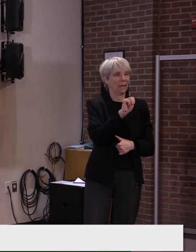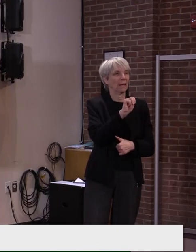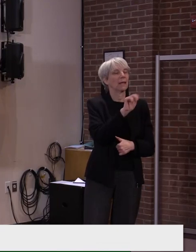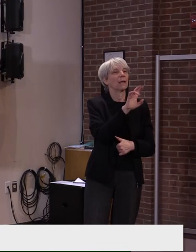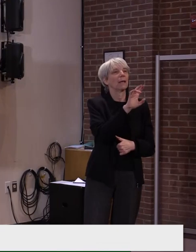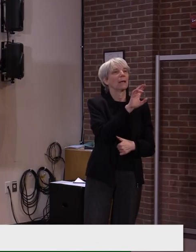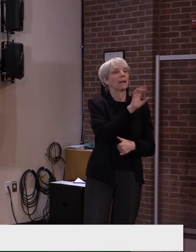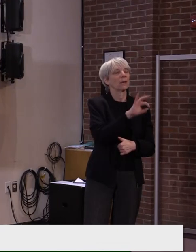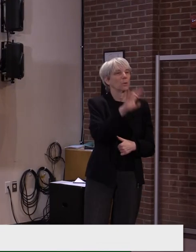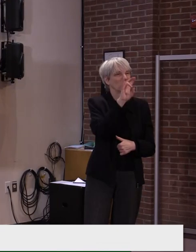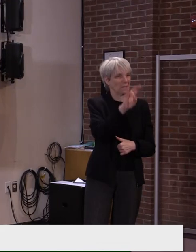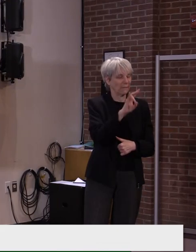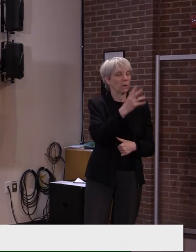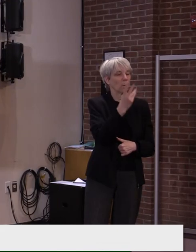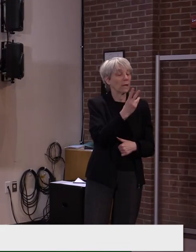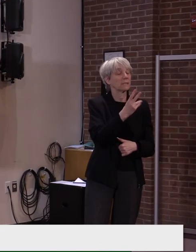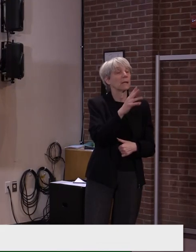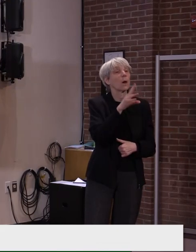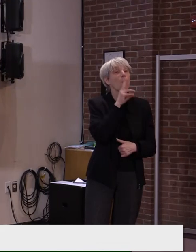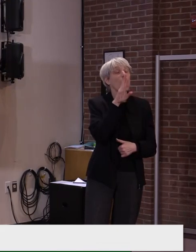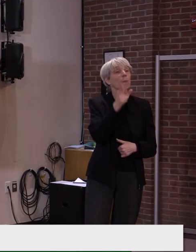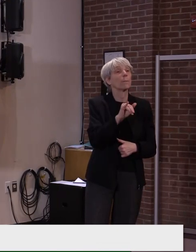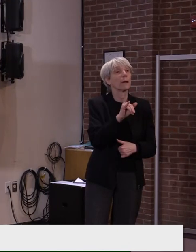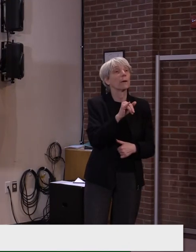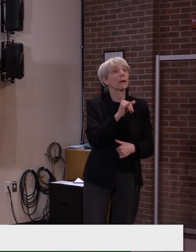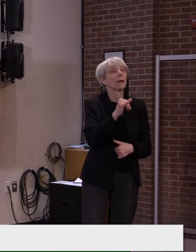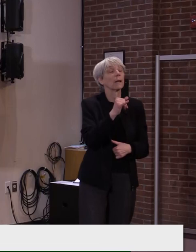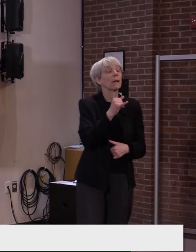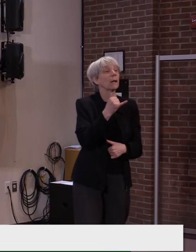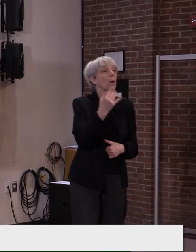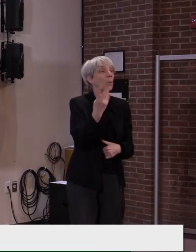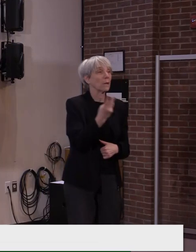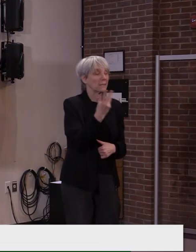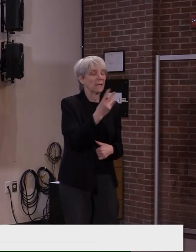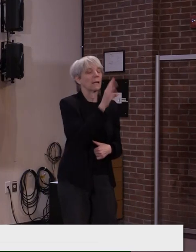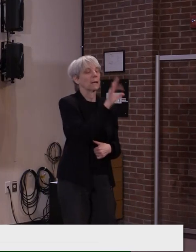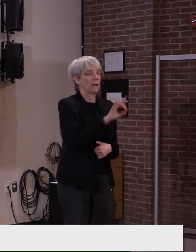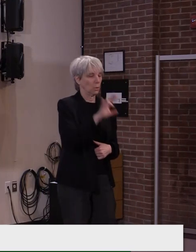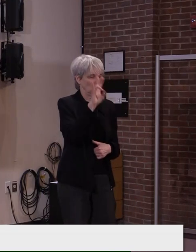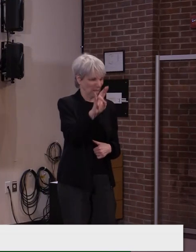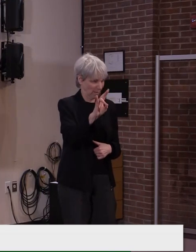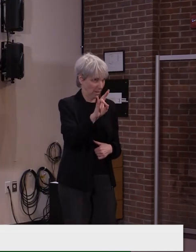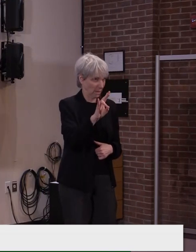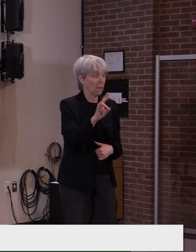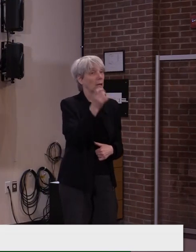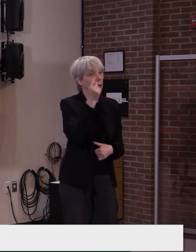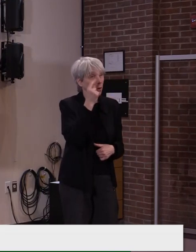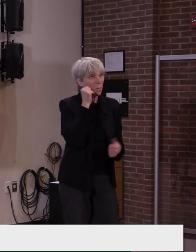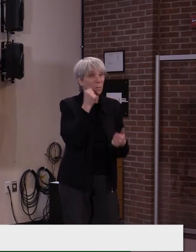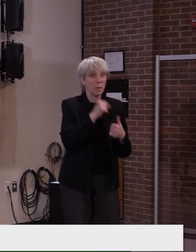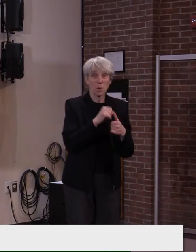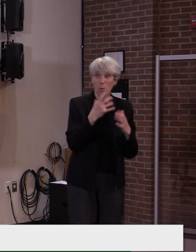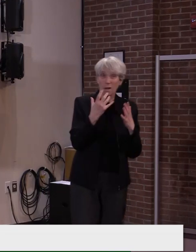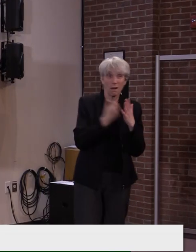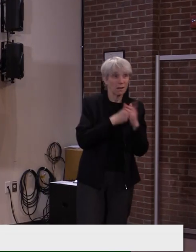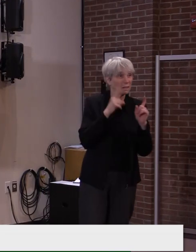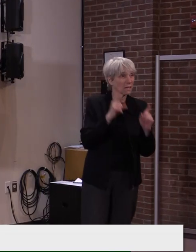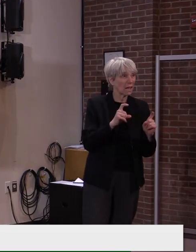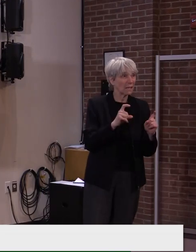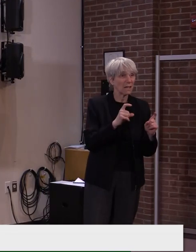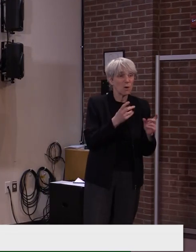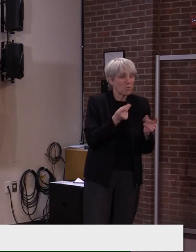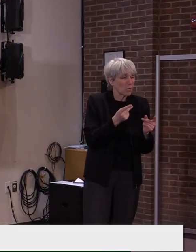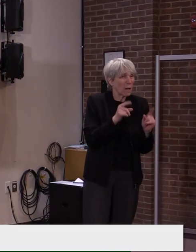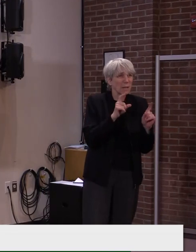9 to 7. Waterbury on Wednesday will be 9 to 7. Remember, if you want to get tested, you can still get a PCR test and